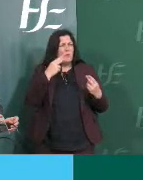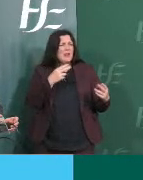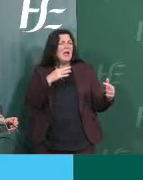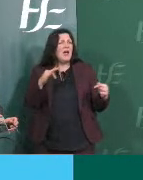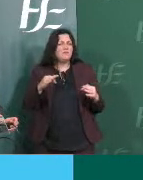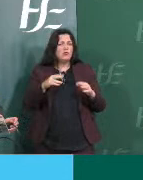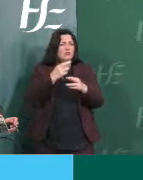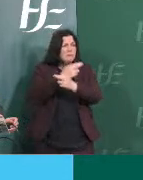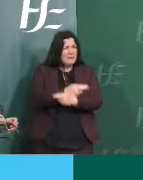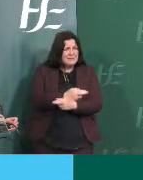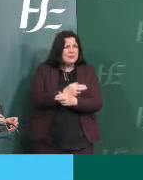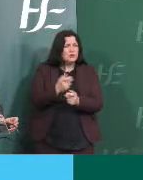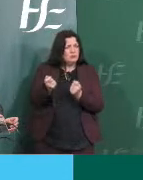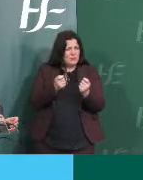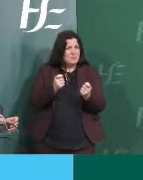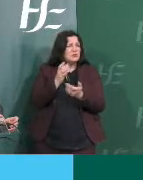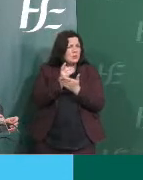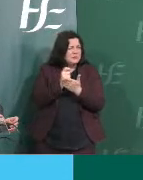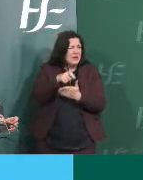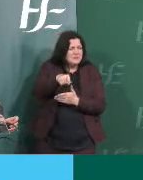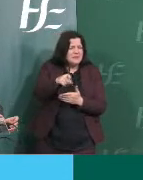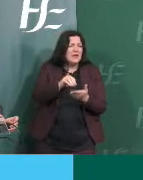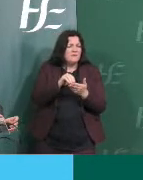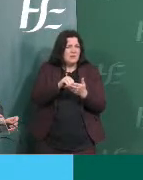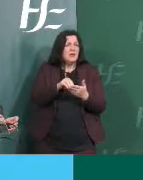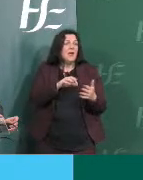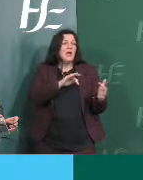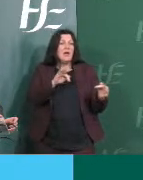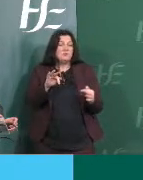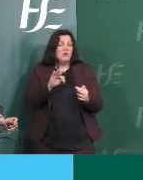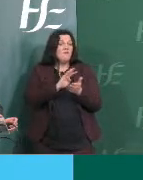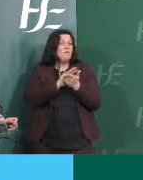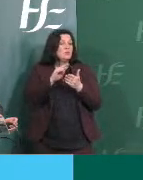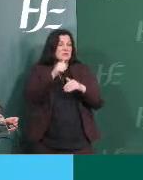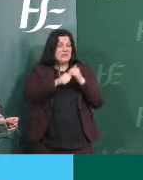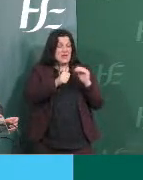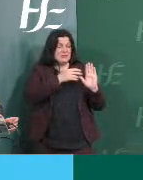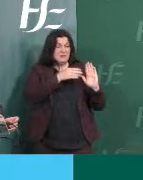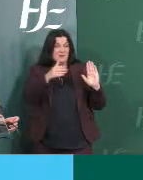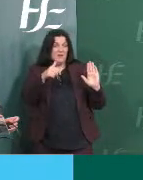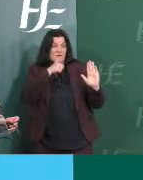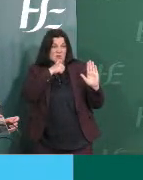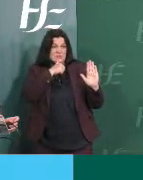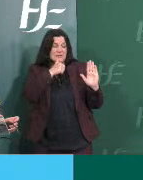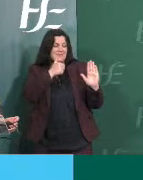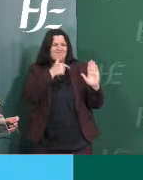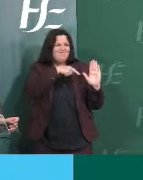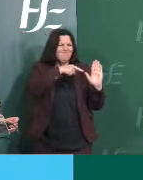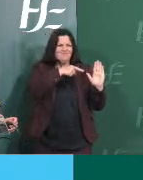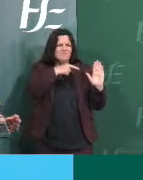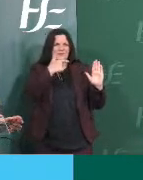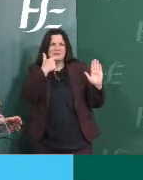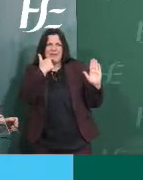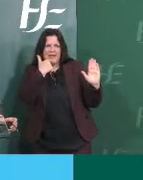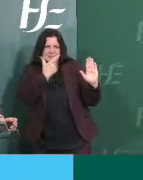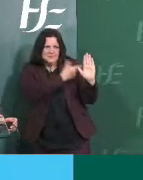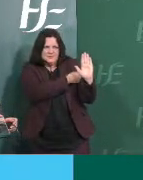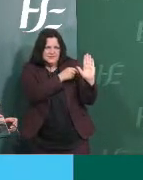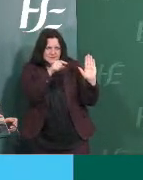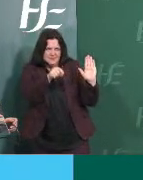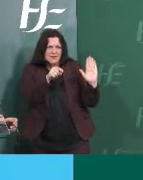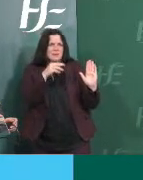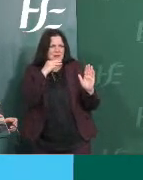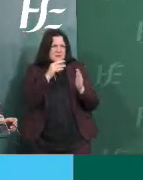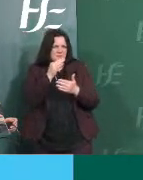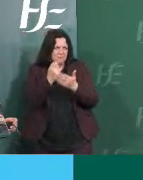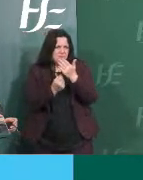sometimes treatment. Cases tend to occur within 14 days of the vaccine, and they're more common after the second dose. And as I've said, the